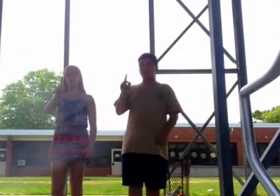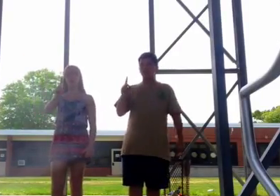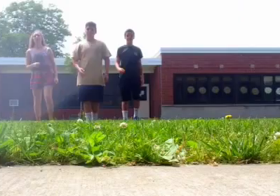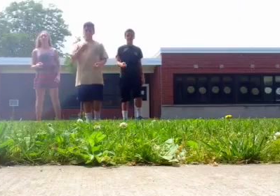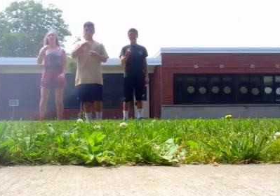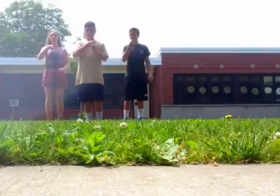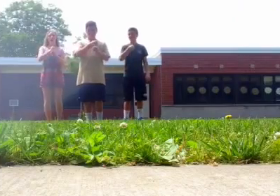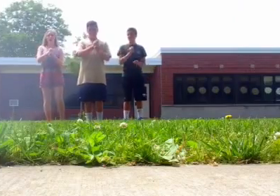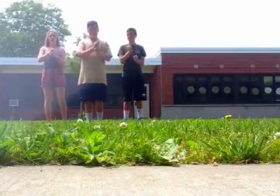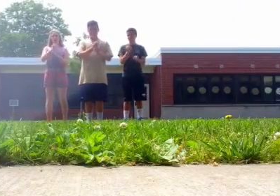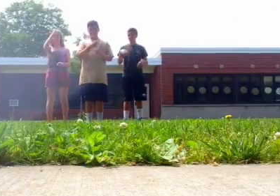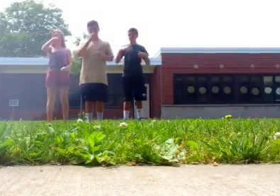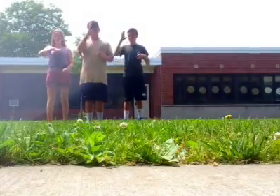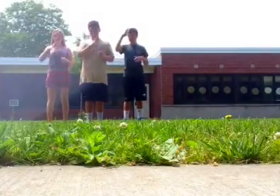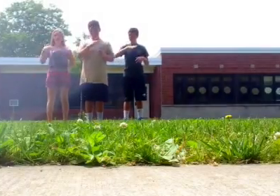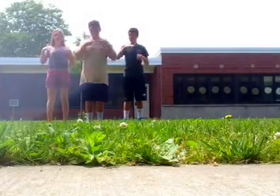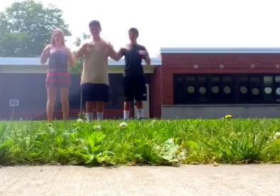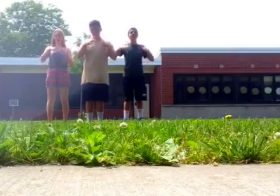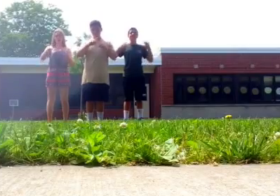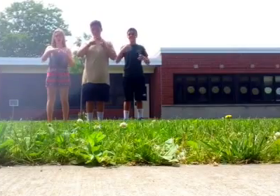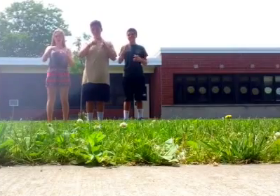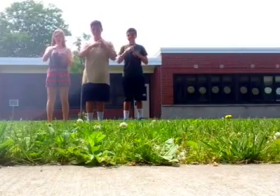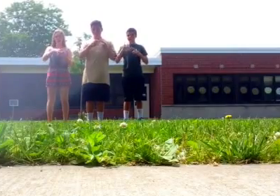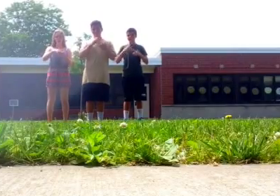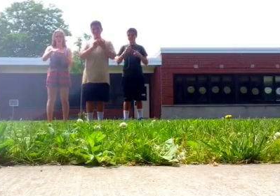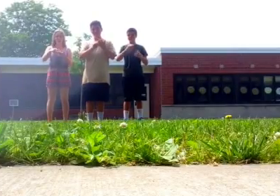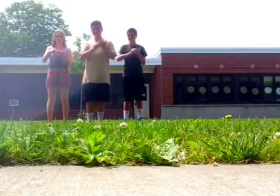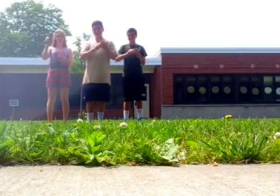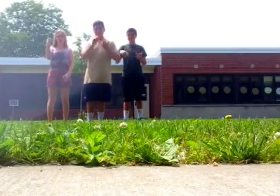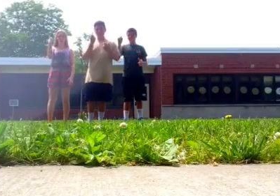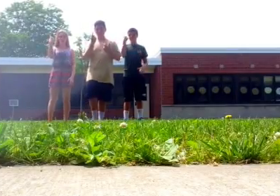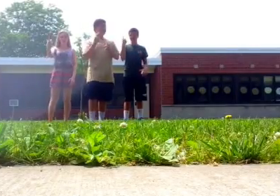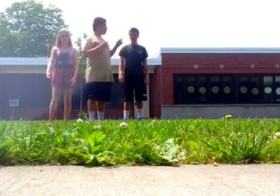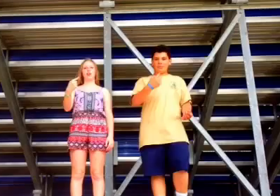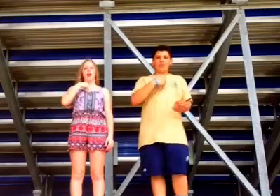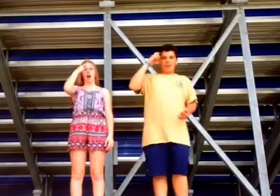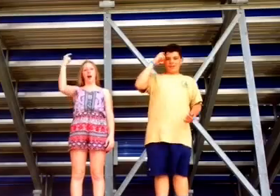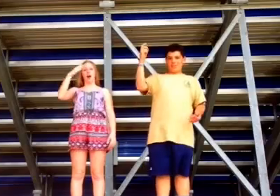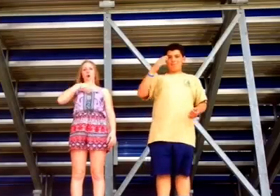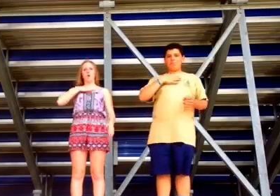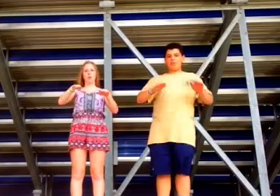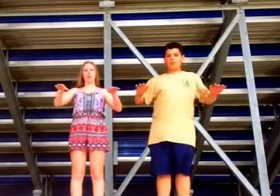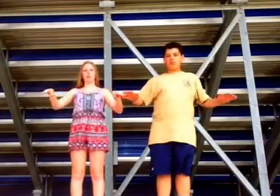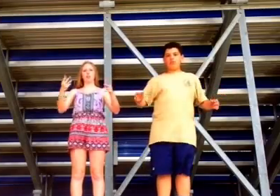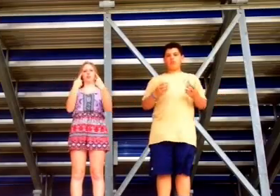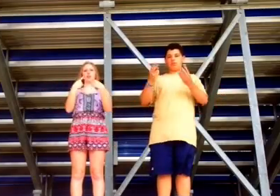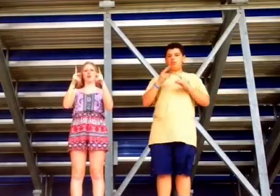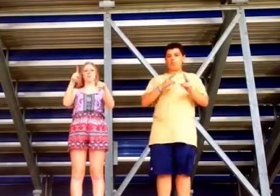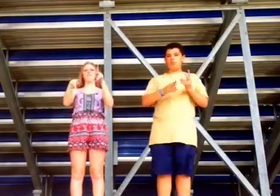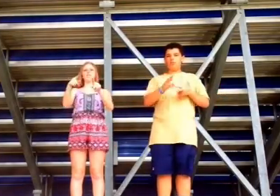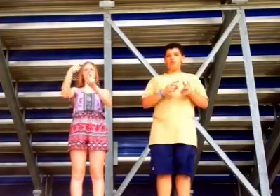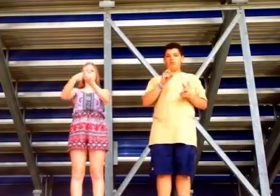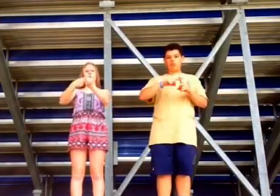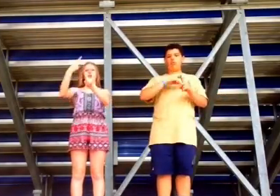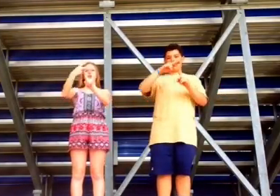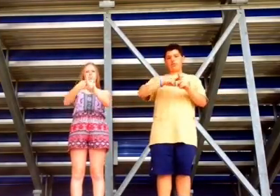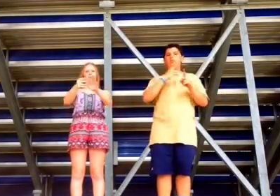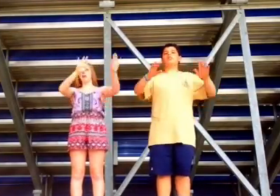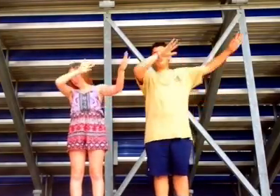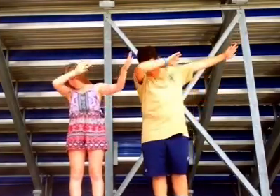one. I made a man so happy when I wrote a letter once. I hope my children come and visit once or twice a